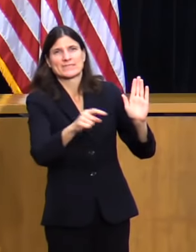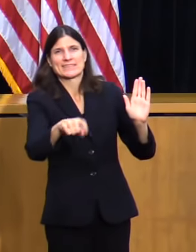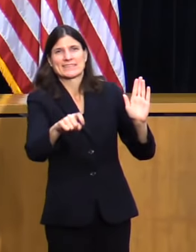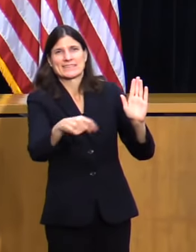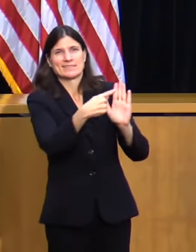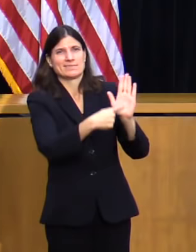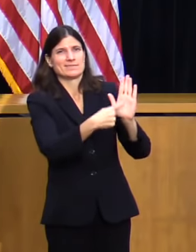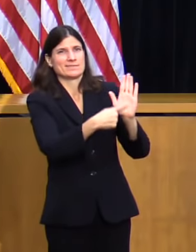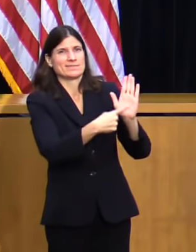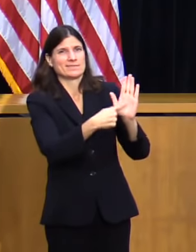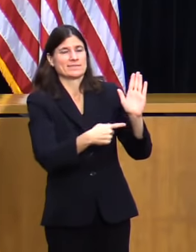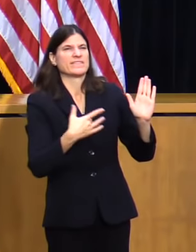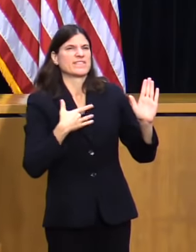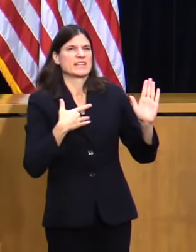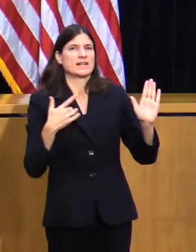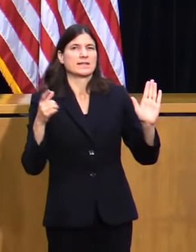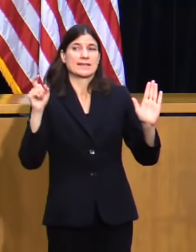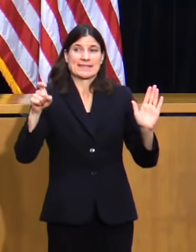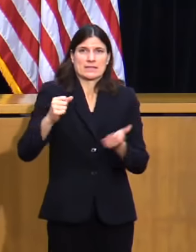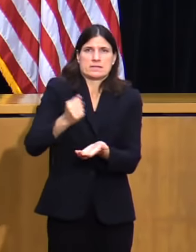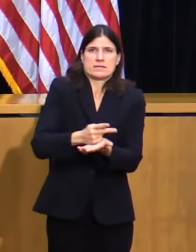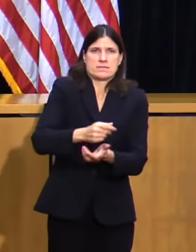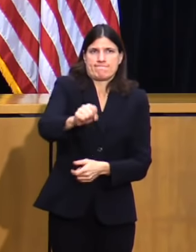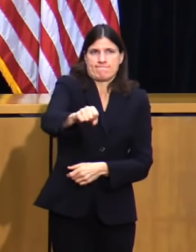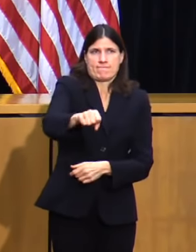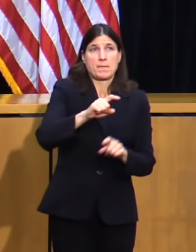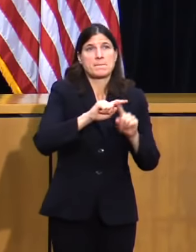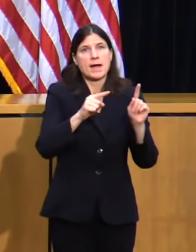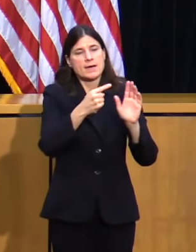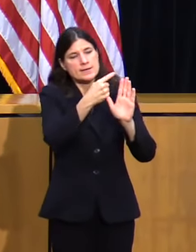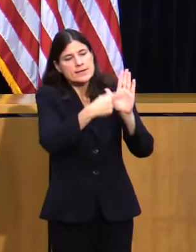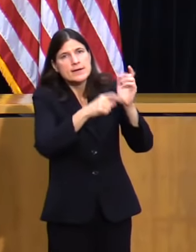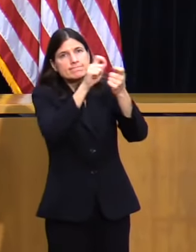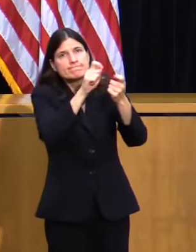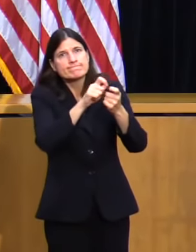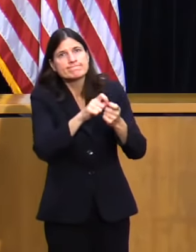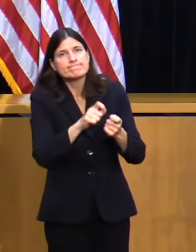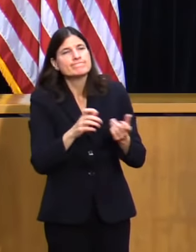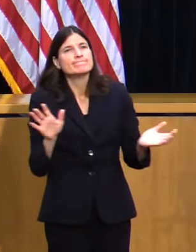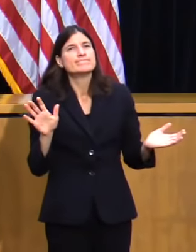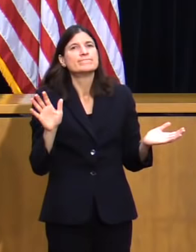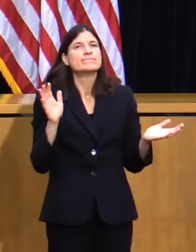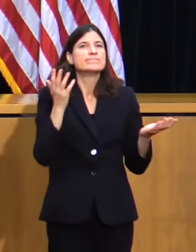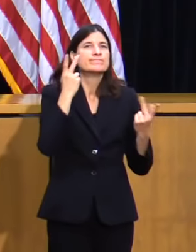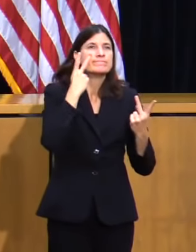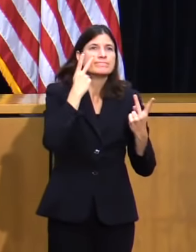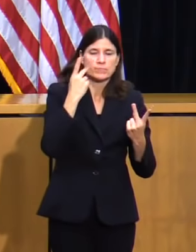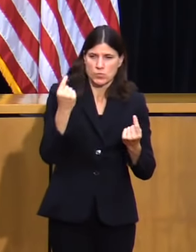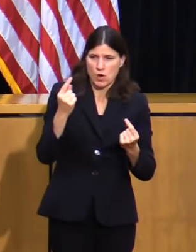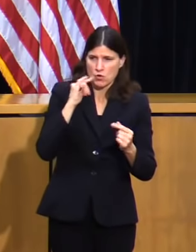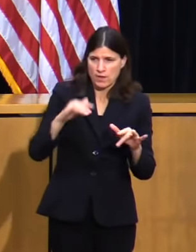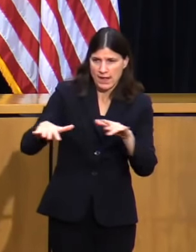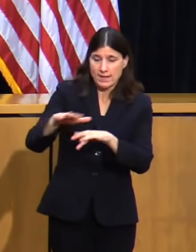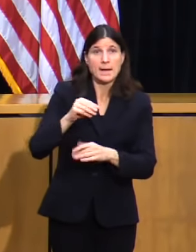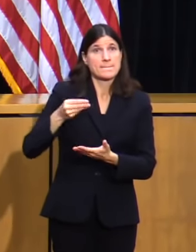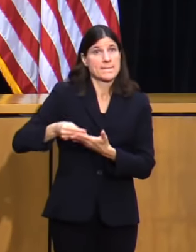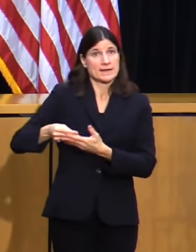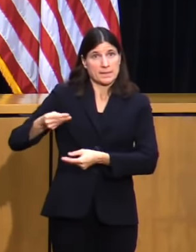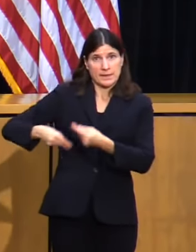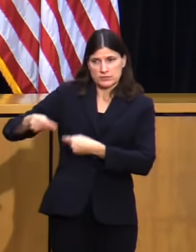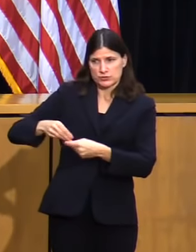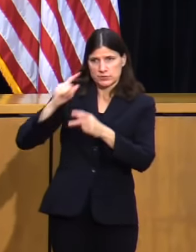we're not going to do policy in the budget. This is definitely doing policy in the budget, which I think is a legitimate beef on the part of some of the folks on our side.